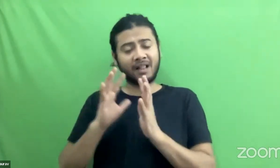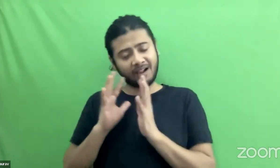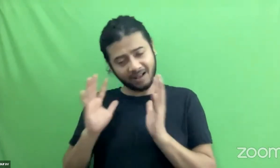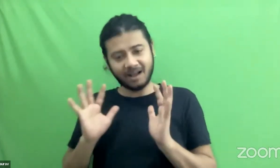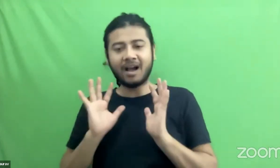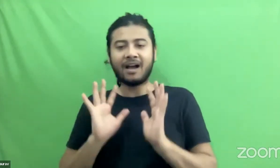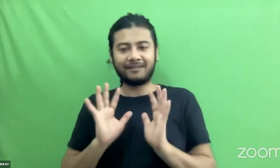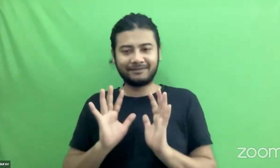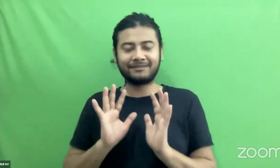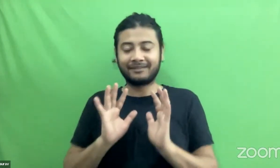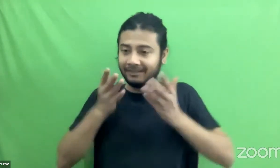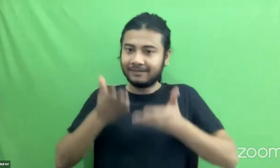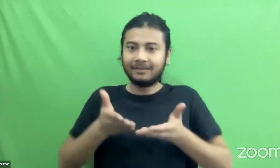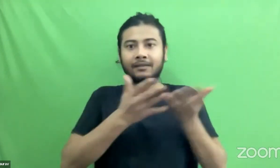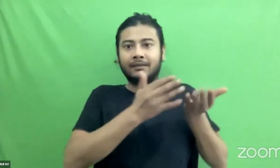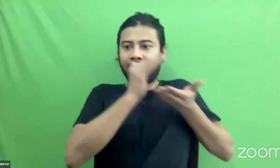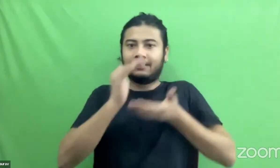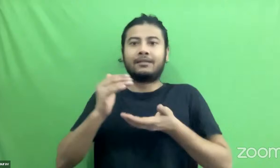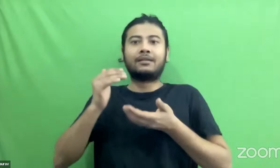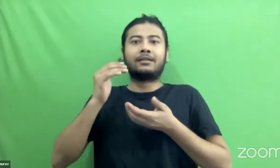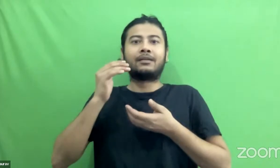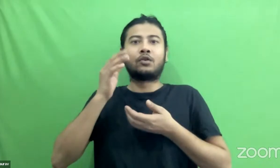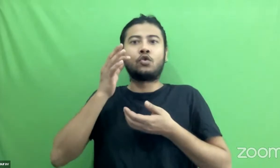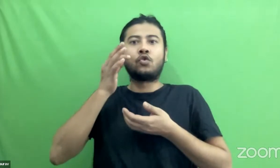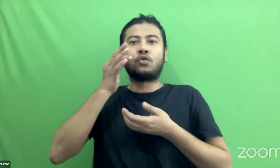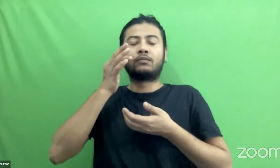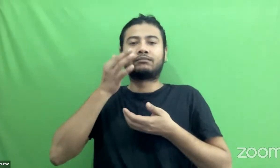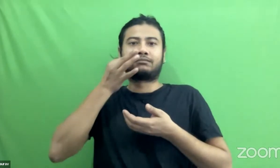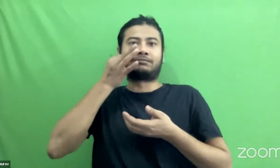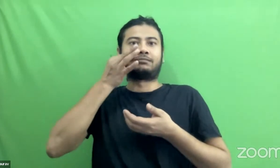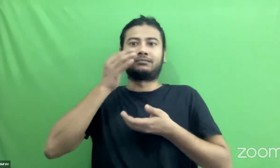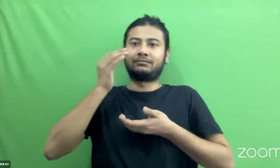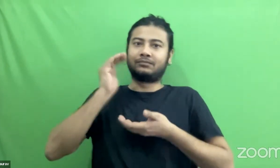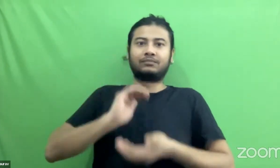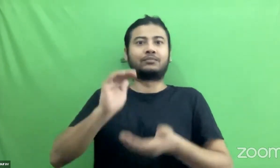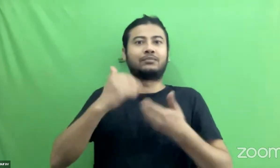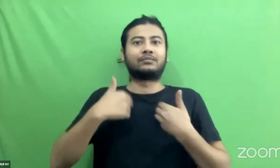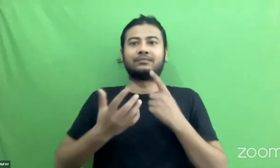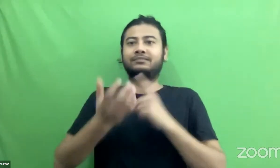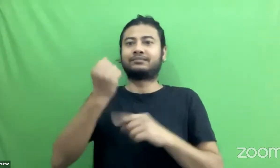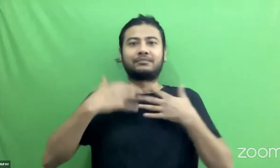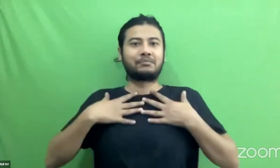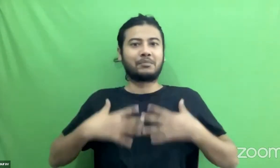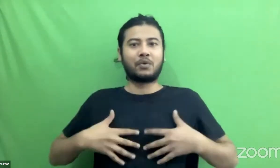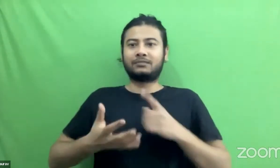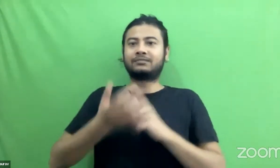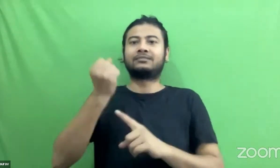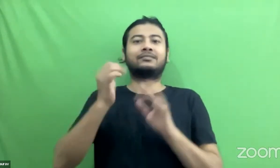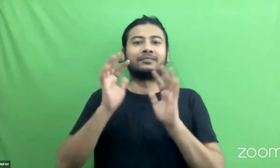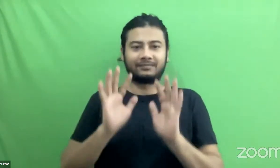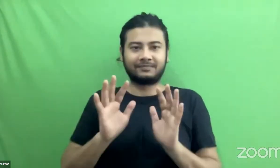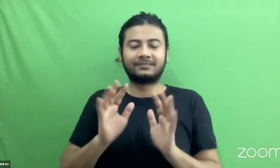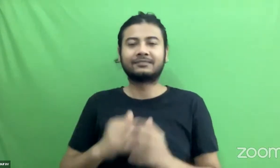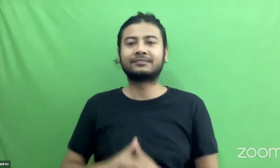So talking about, what all we did in the past life, will come back to me. So if I've done something